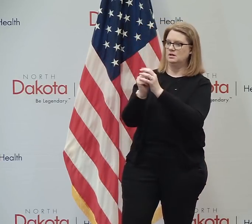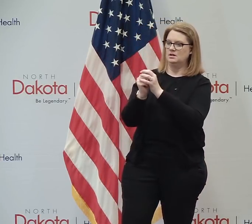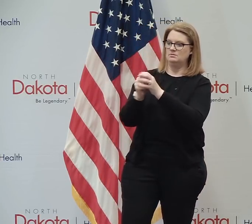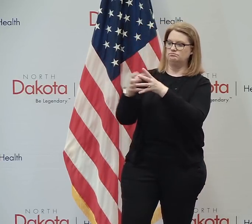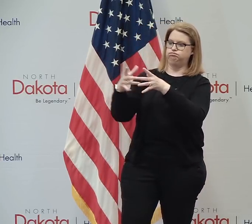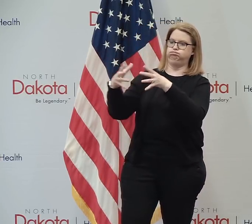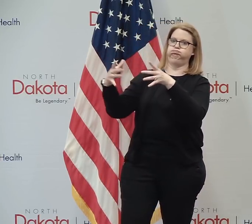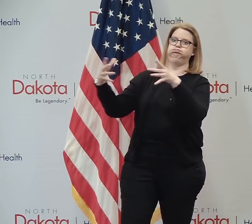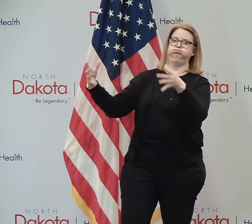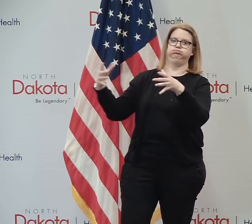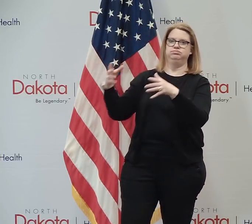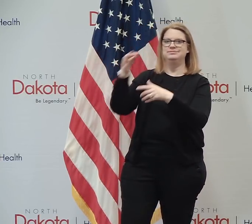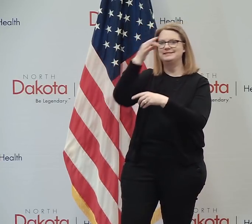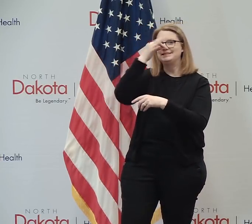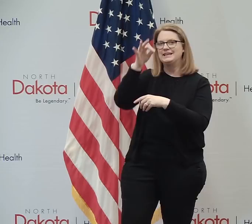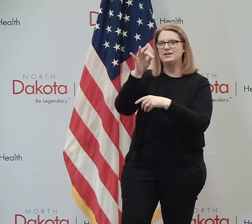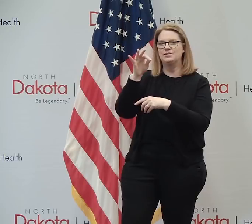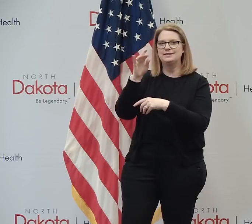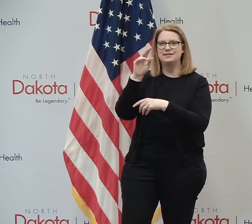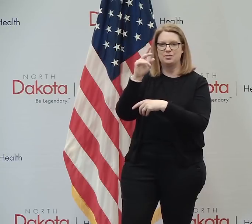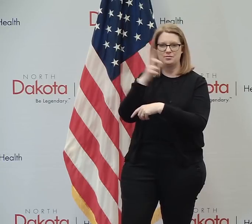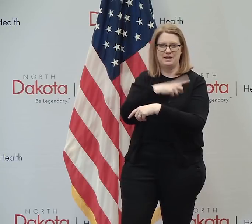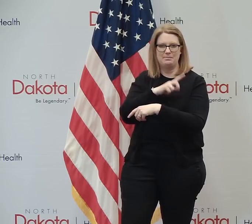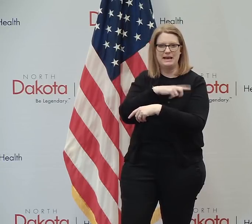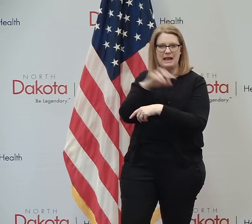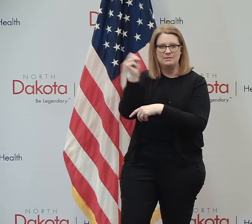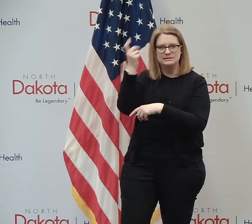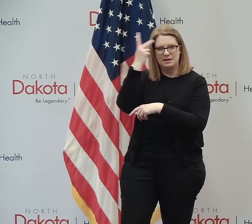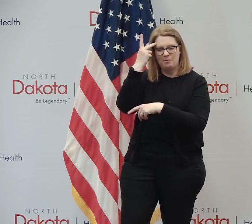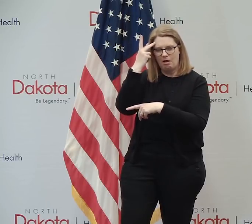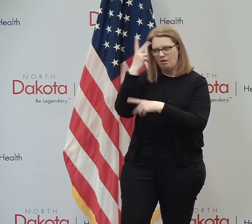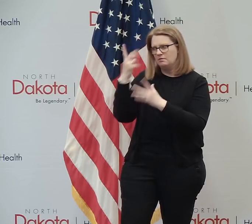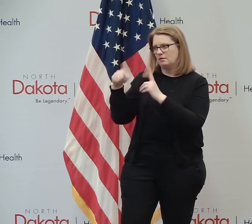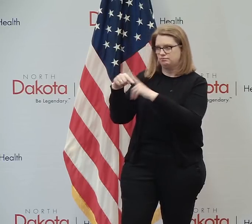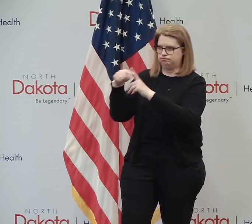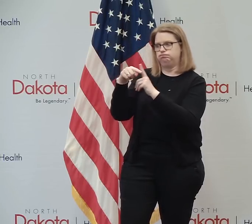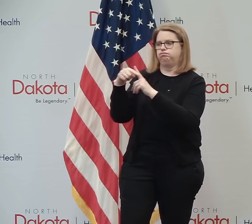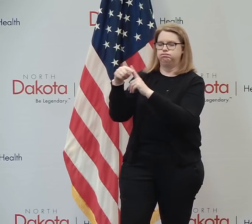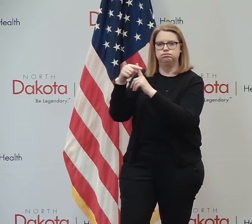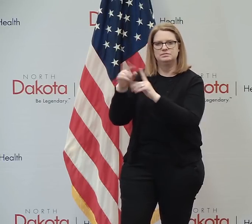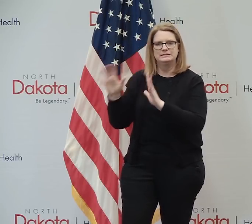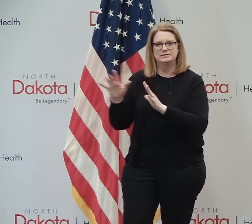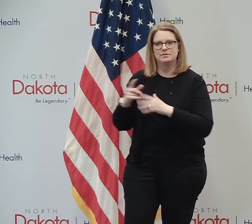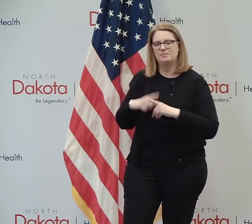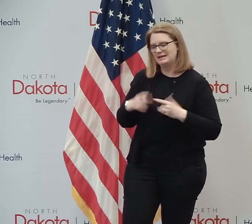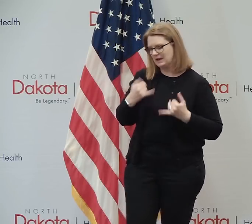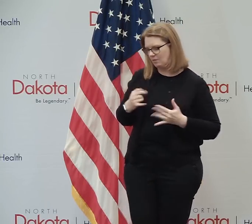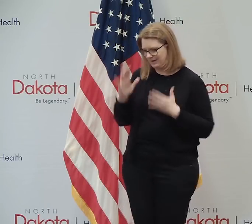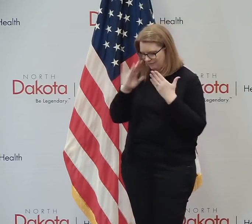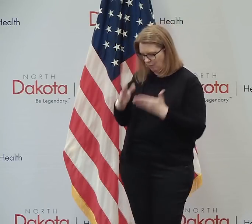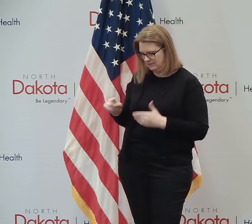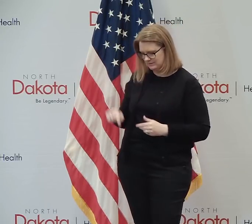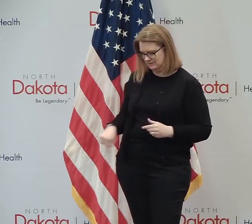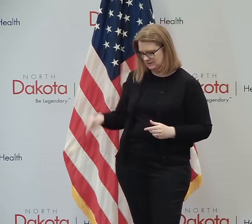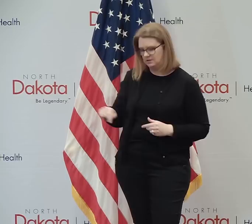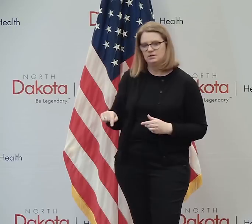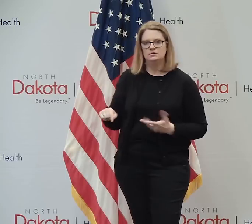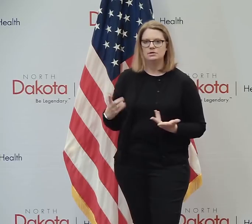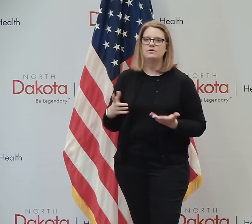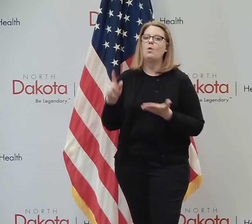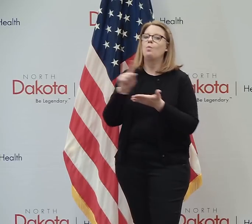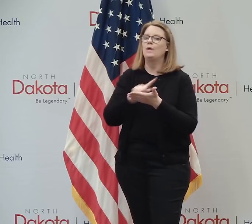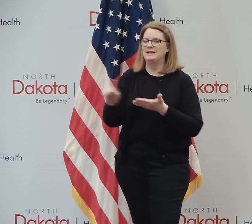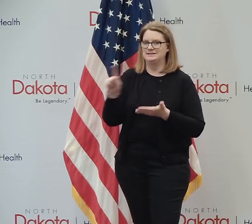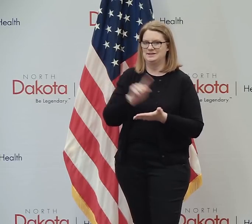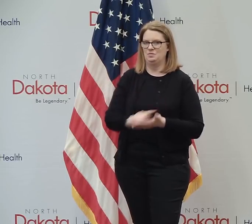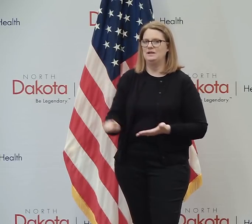largest hotspots down in the Twin Cities area. So then it's a chance for to step up and really really work on that. But I'd say we got weeks